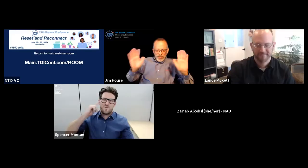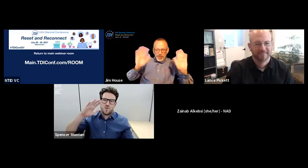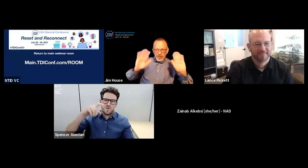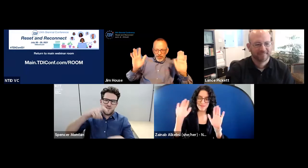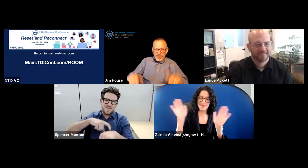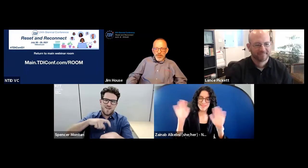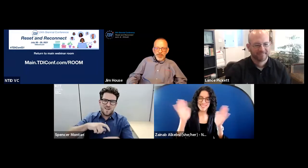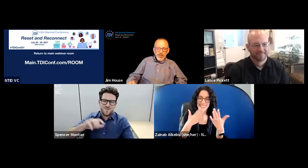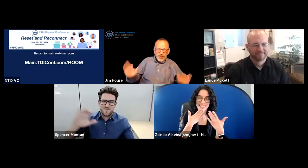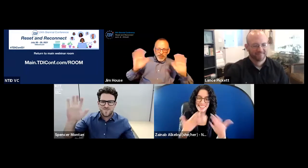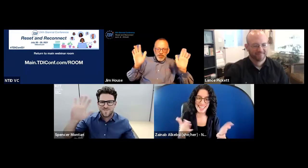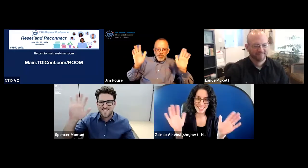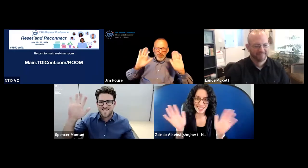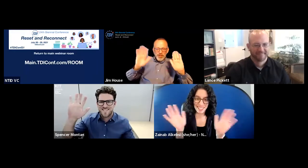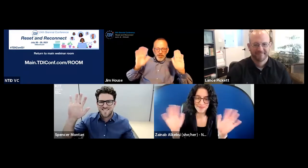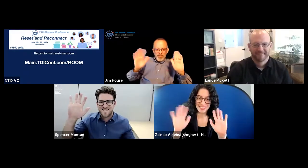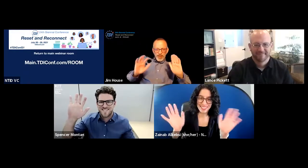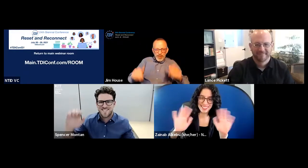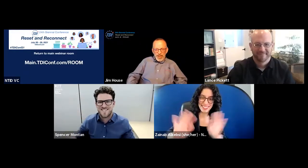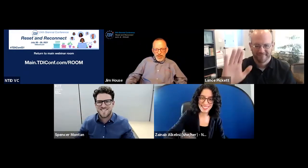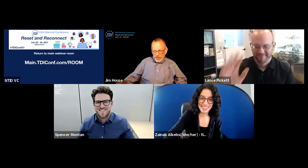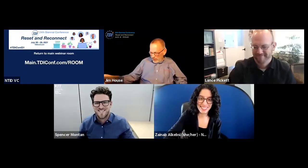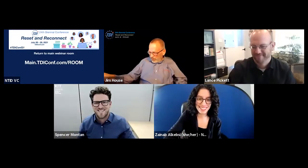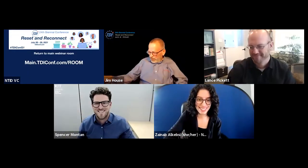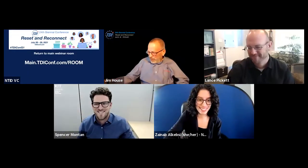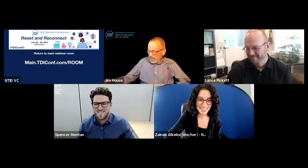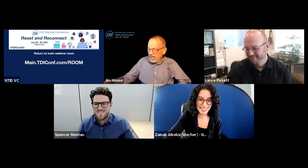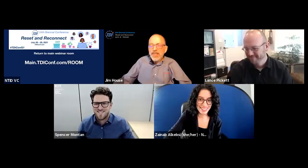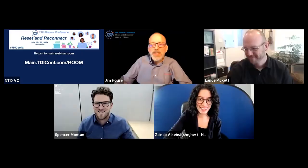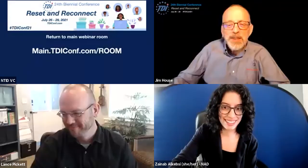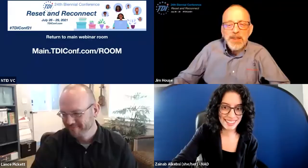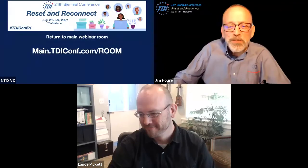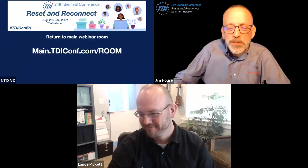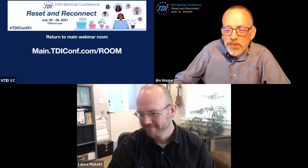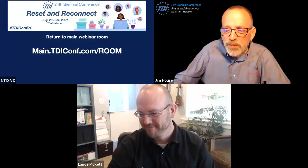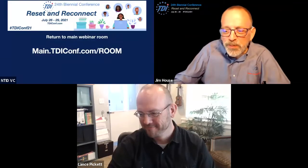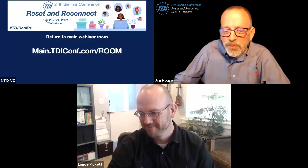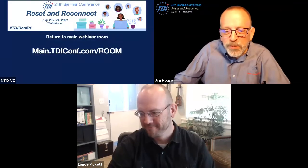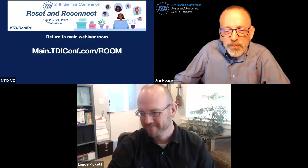room. Thank you, everybody. Thank you for your time. Thank you. Bye-bye. Bye-bye. Bye-bye.